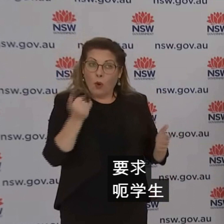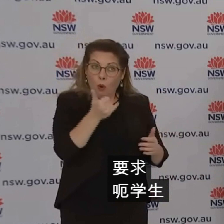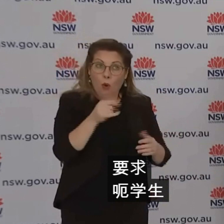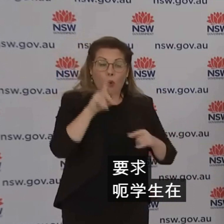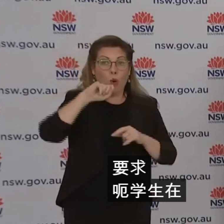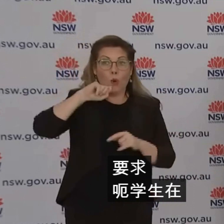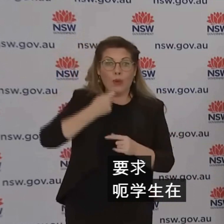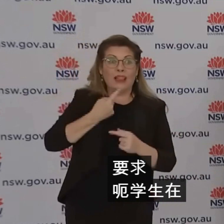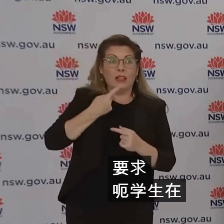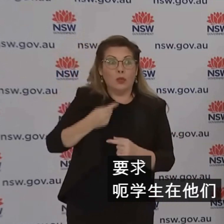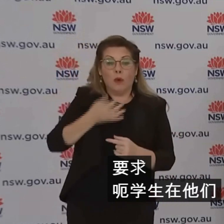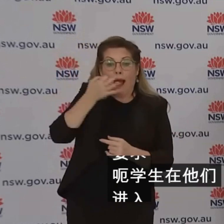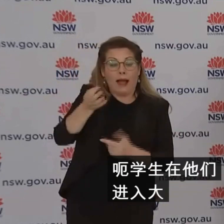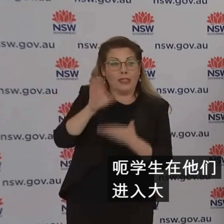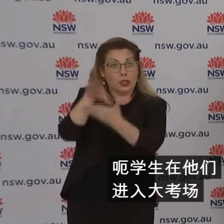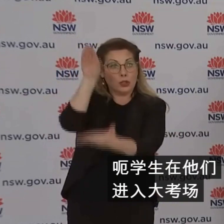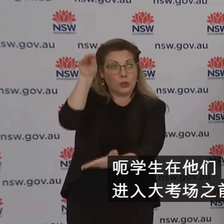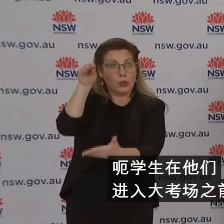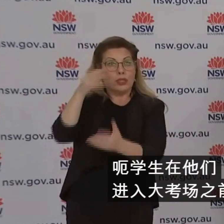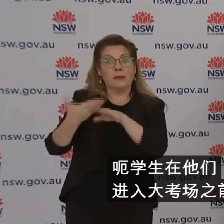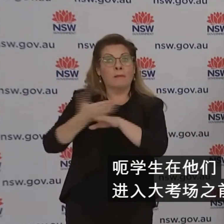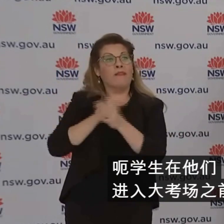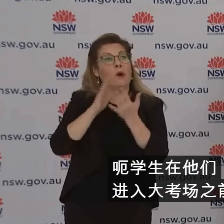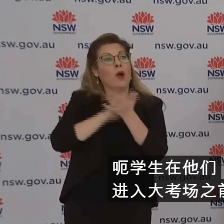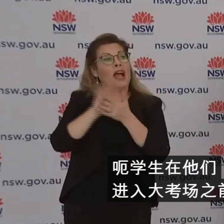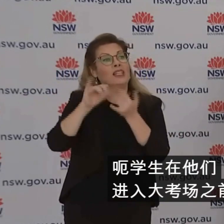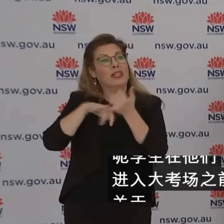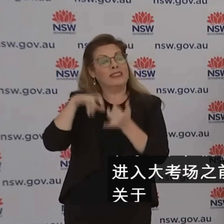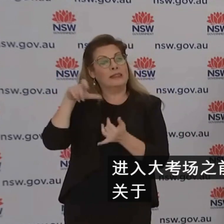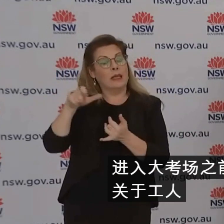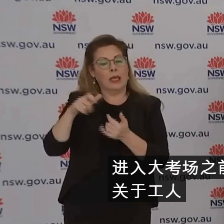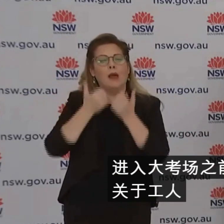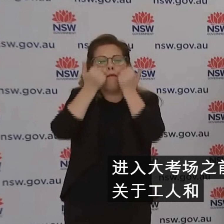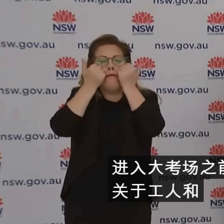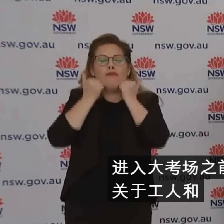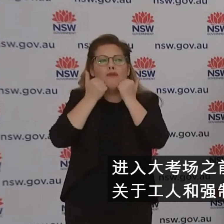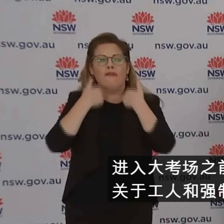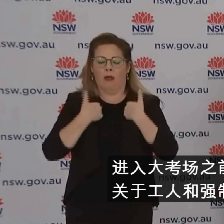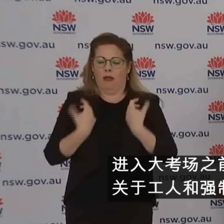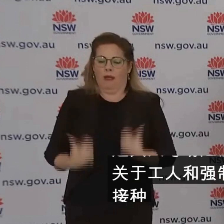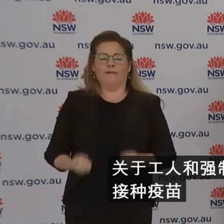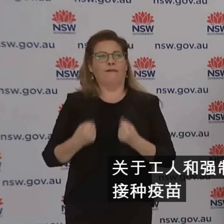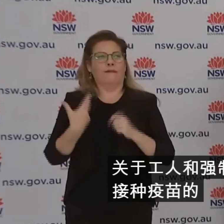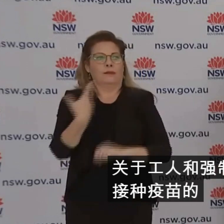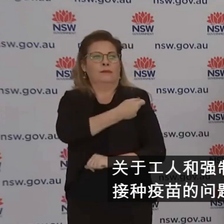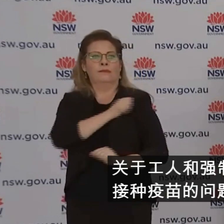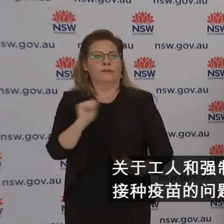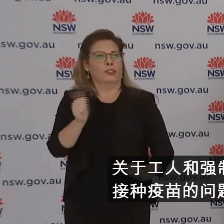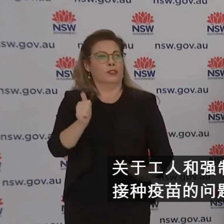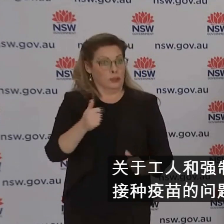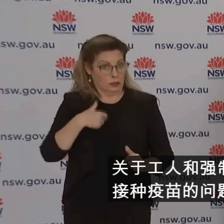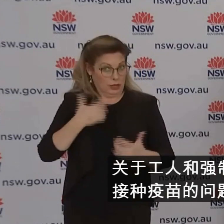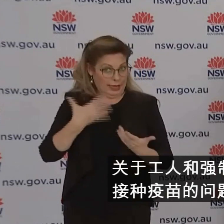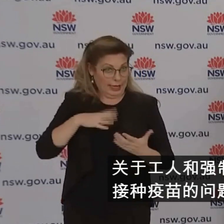to provide proof before they enter a big exam room? Well, firstly, the issue about workers and mandatory vaccination